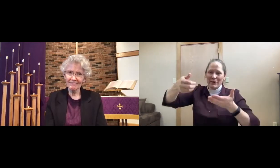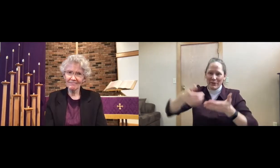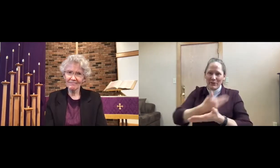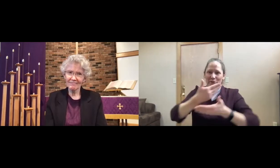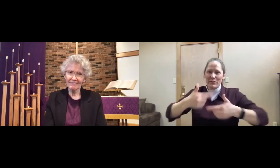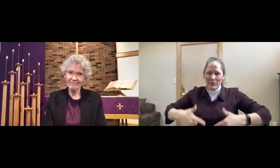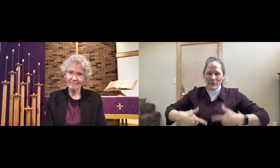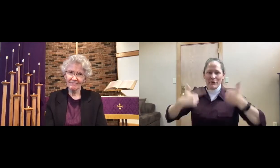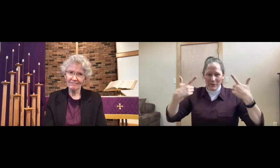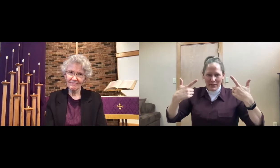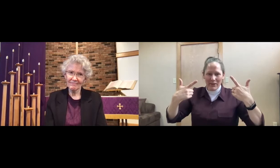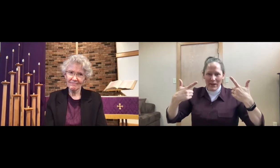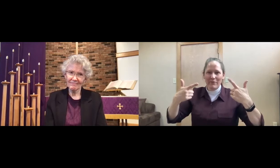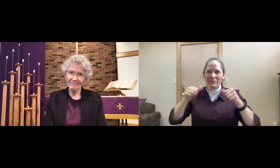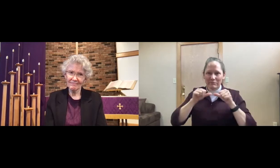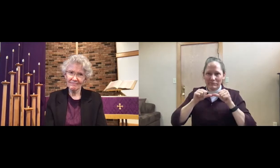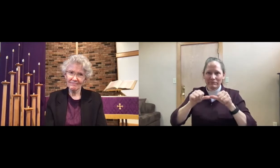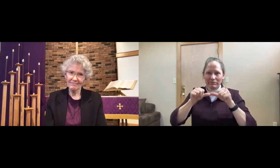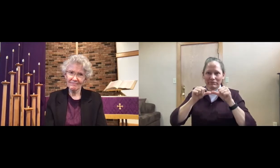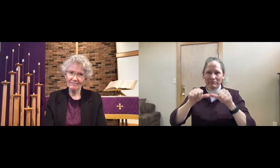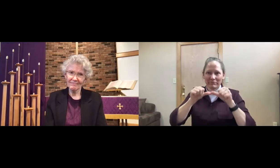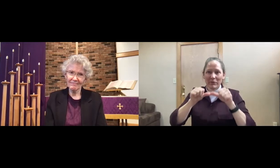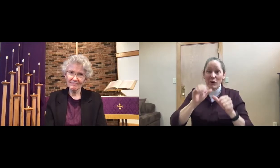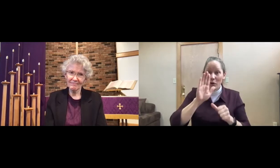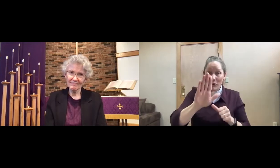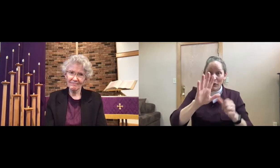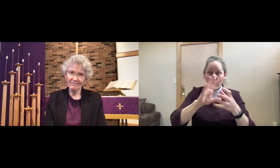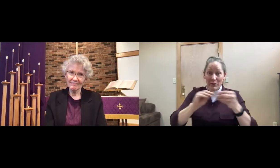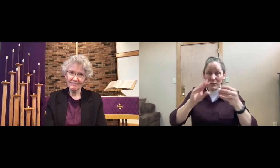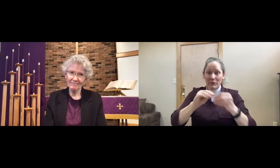Resurrection and new life continue the story.